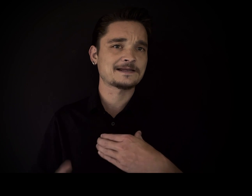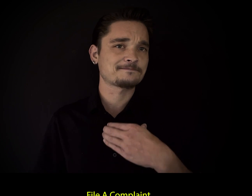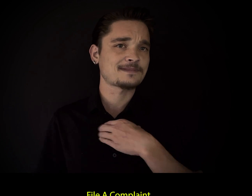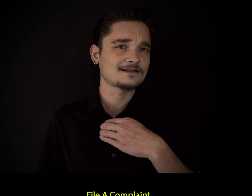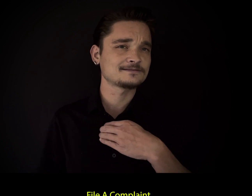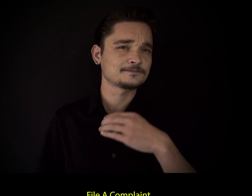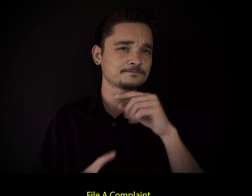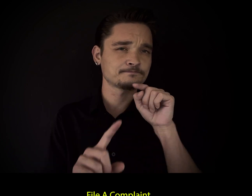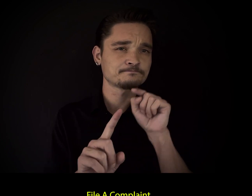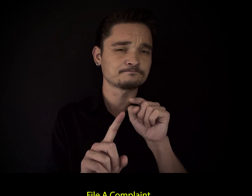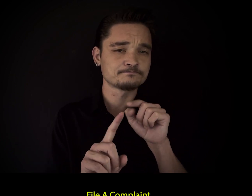File a complaint.